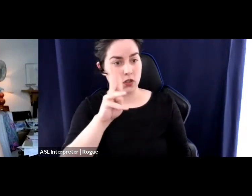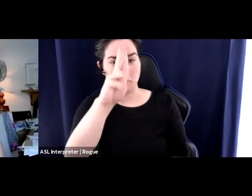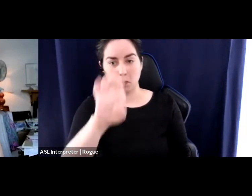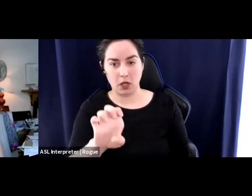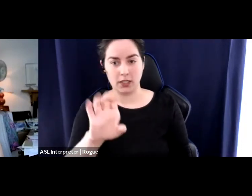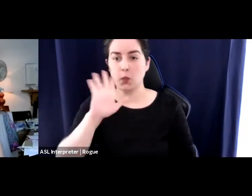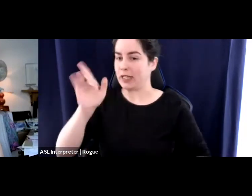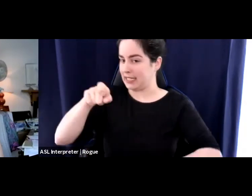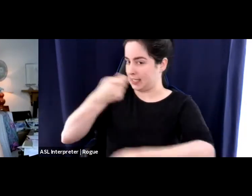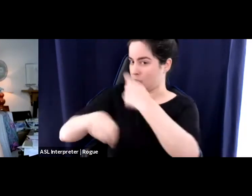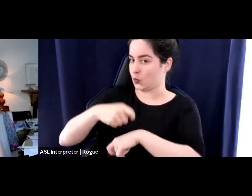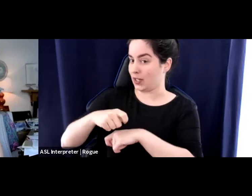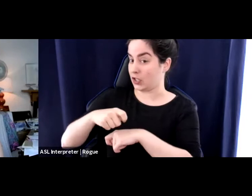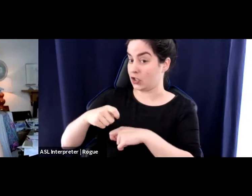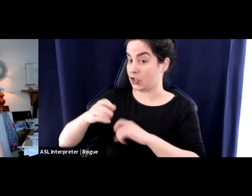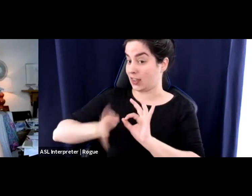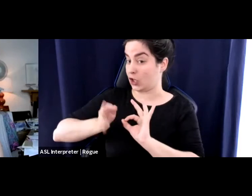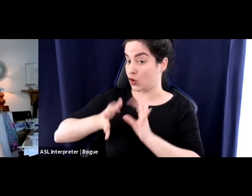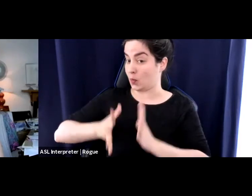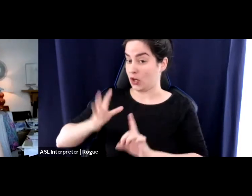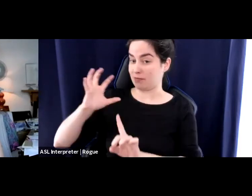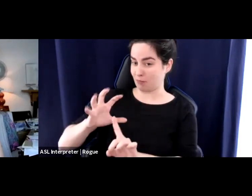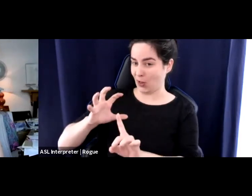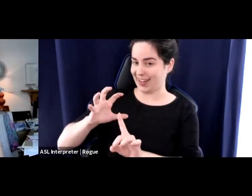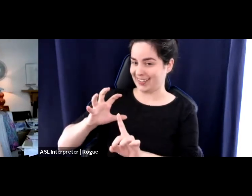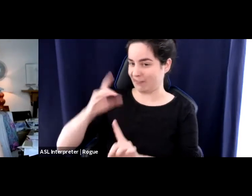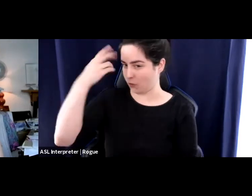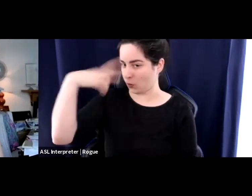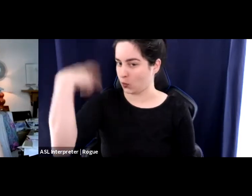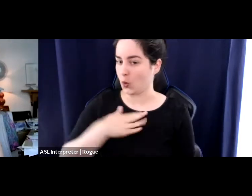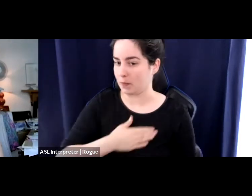the spotlight on the interpreters to Rogue, please. Okay, thanks.